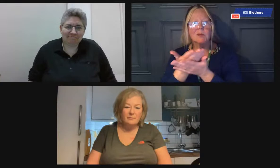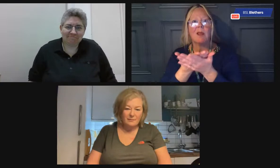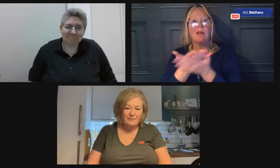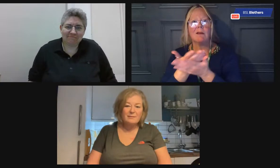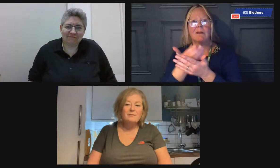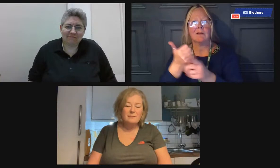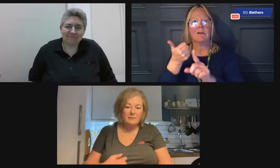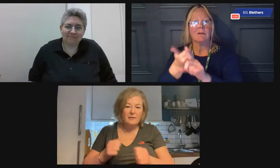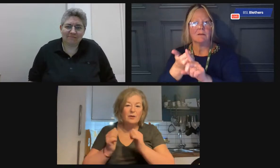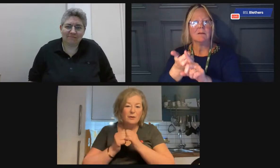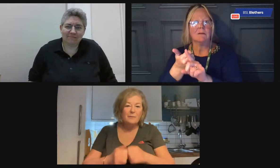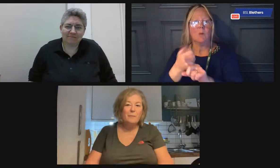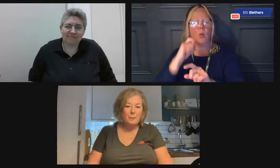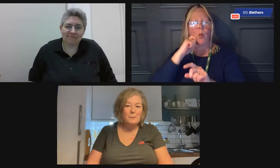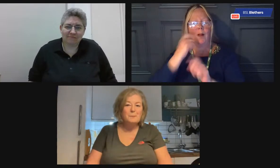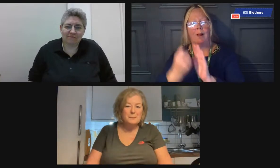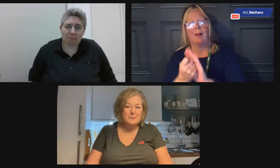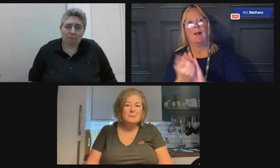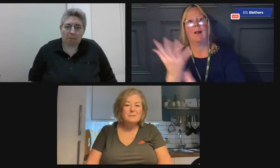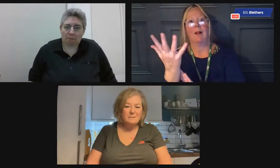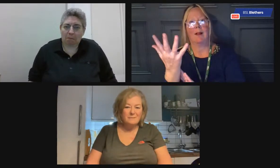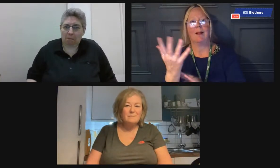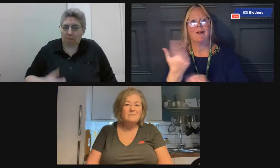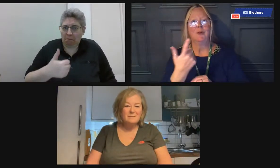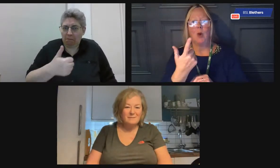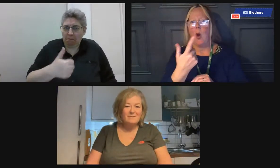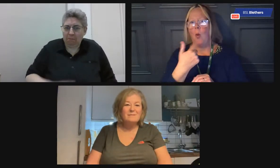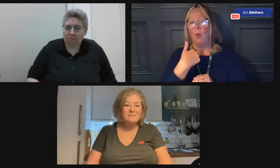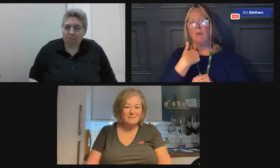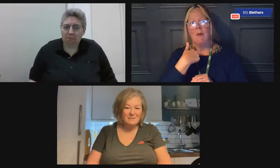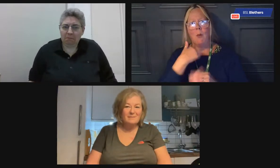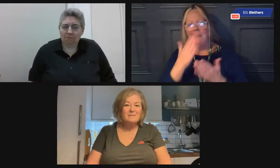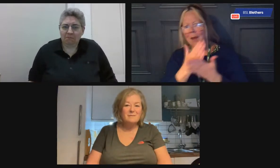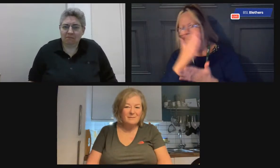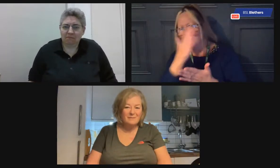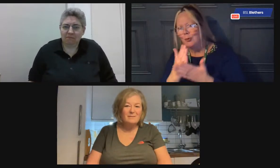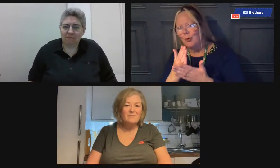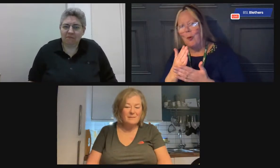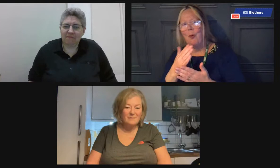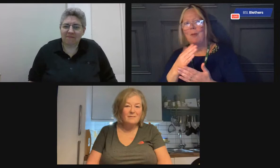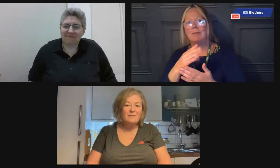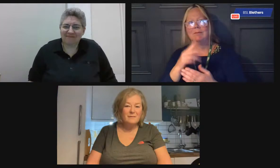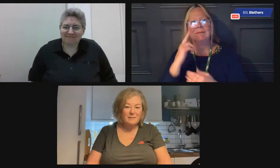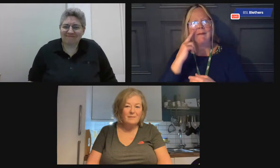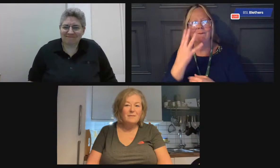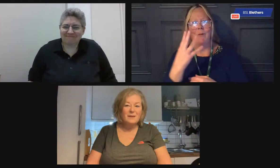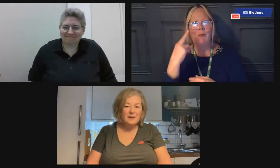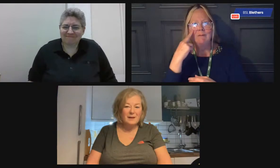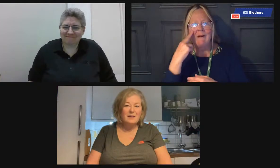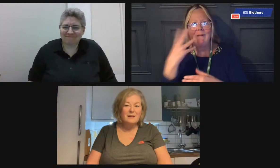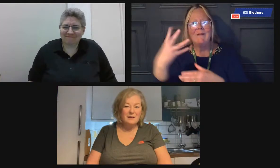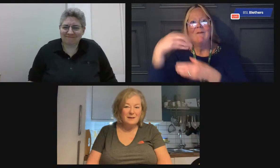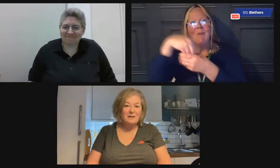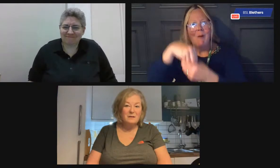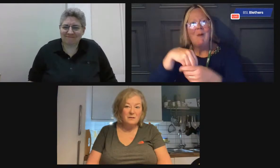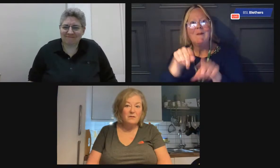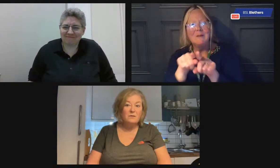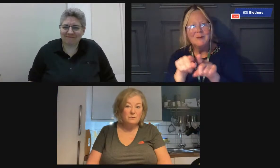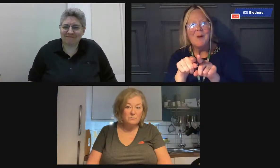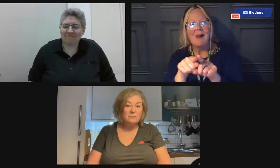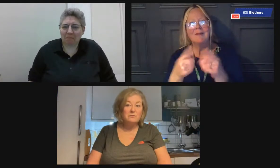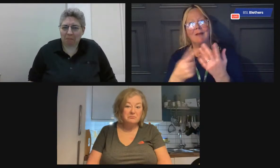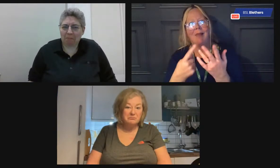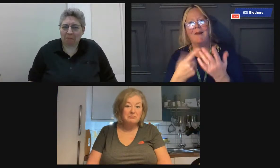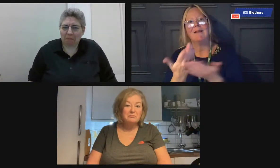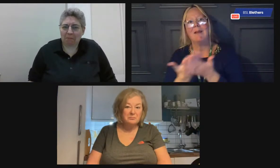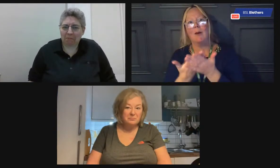focusing on this new project. So we'll be developing that initially. But I'm going to